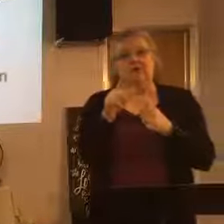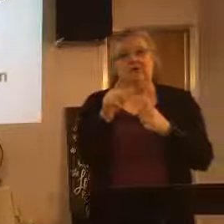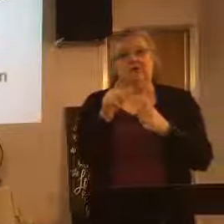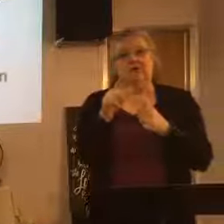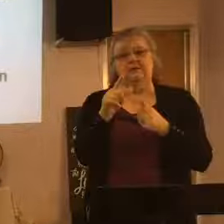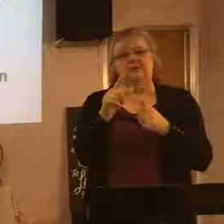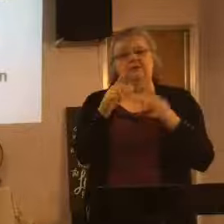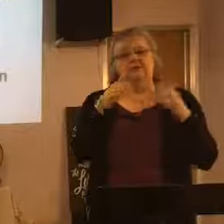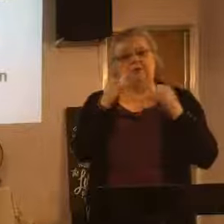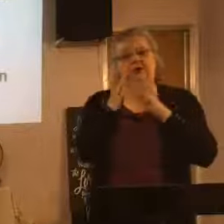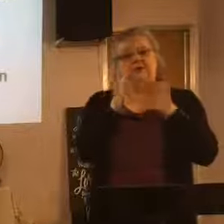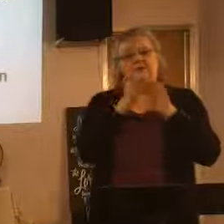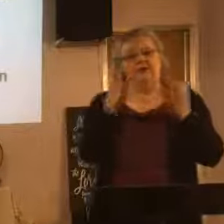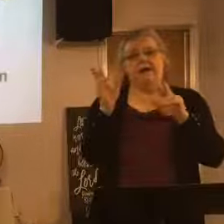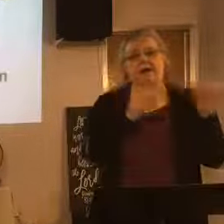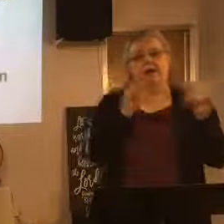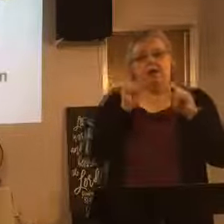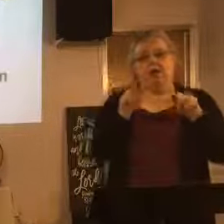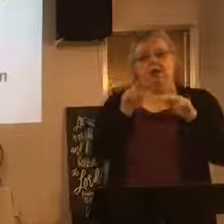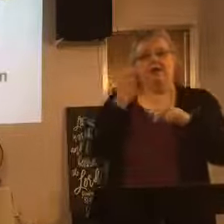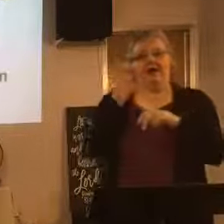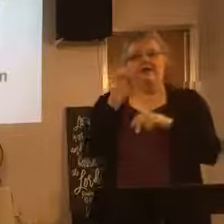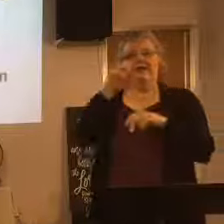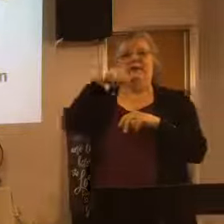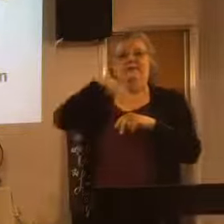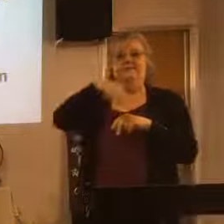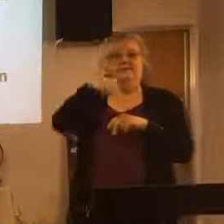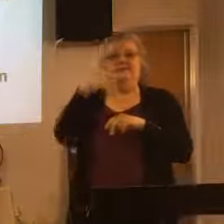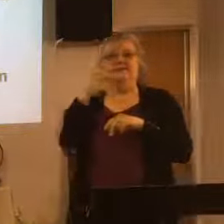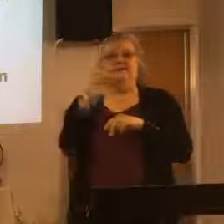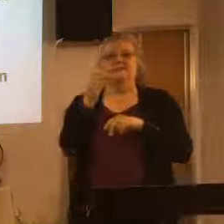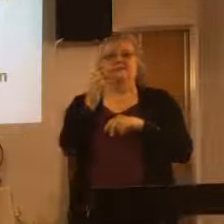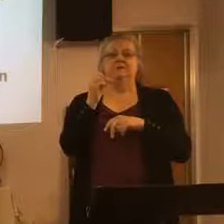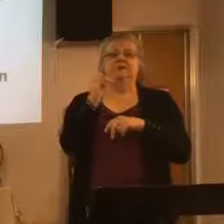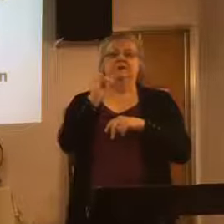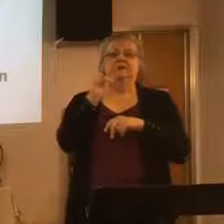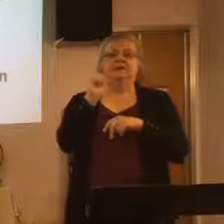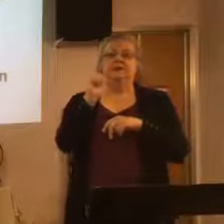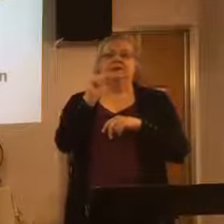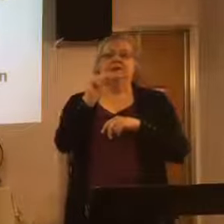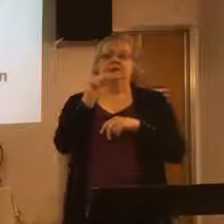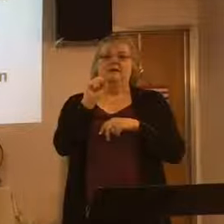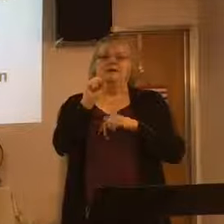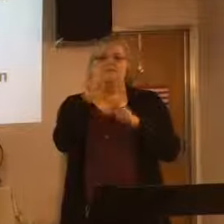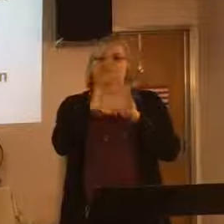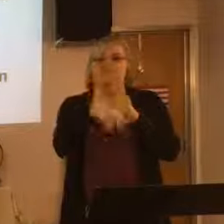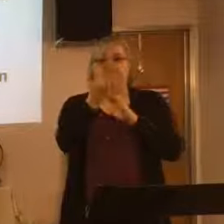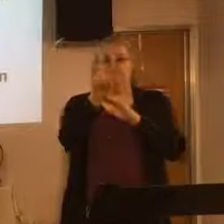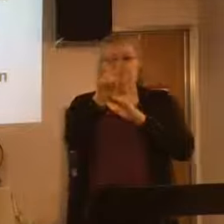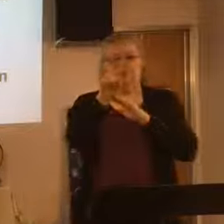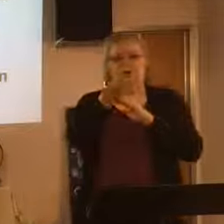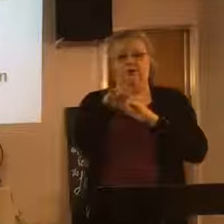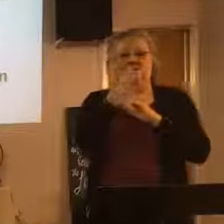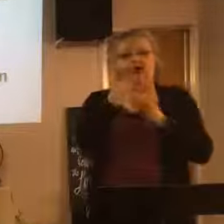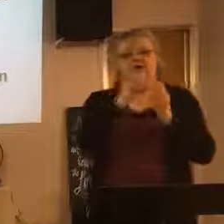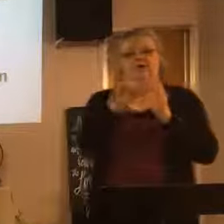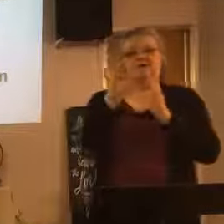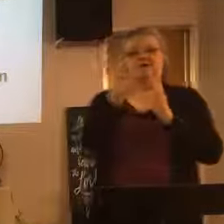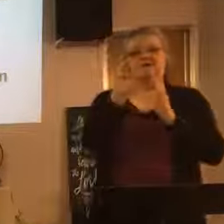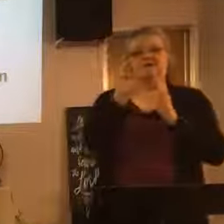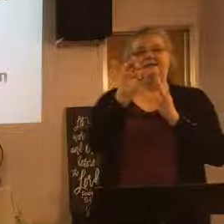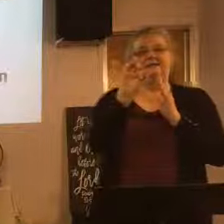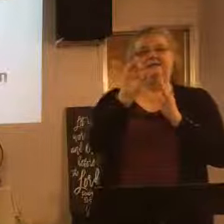So if you have your Bible ready, turn over to Ephesians chapter 2 and find verse